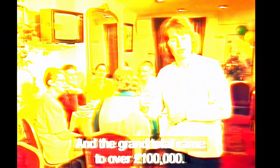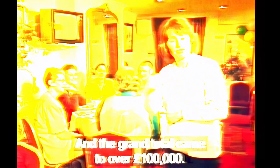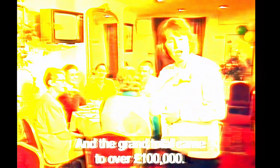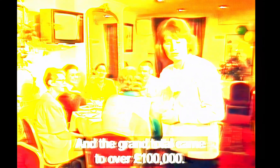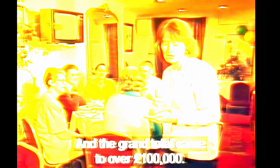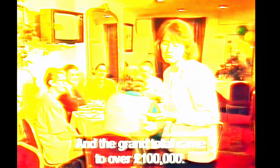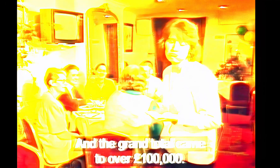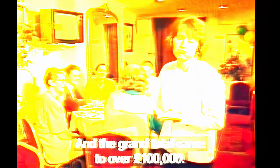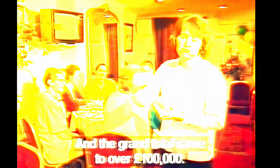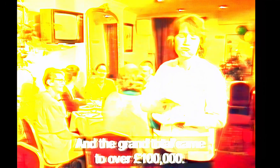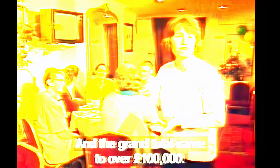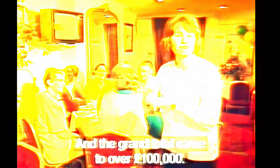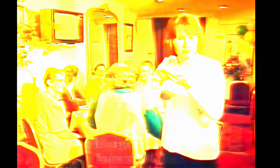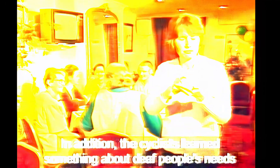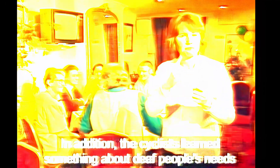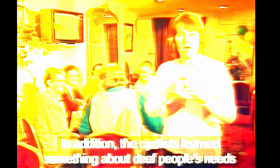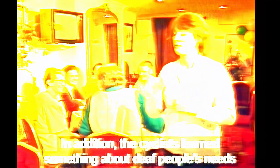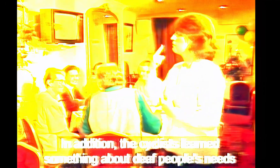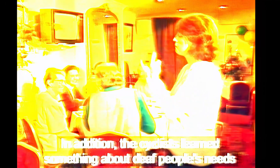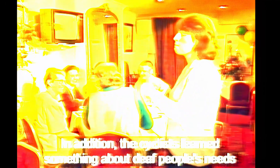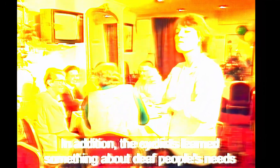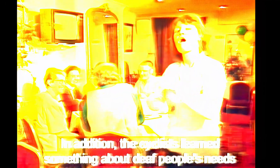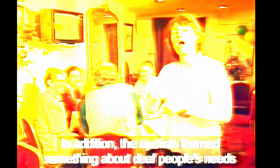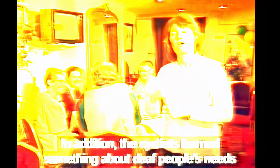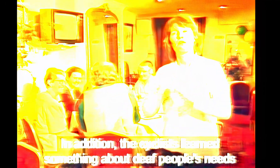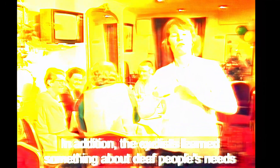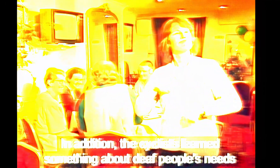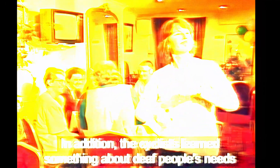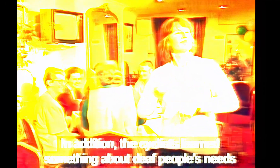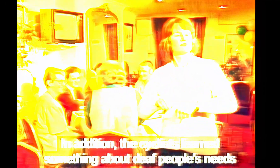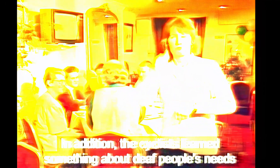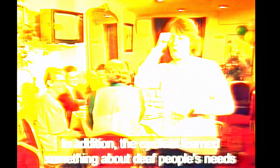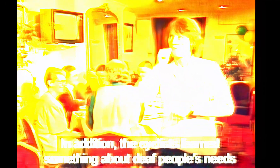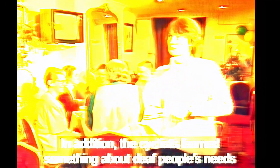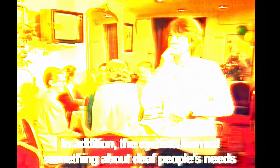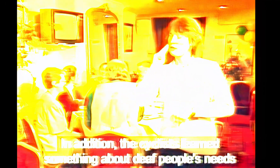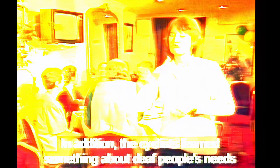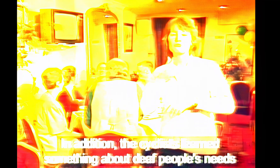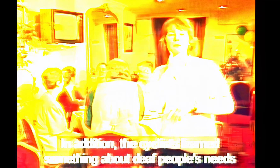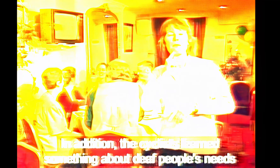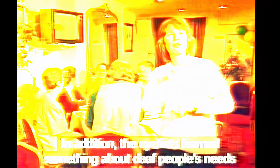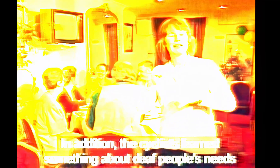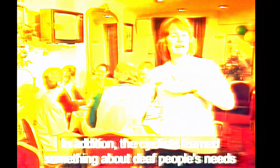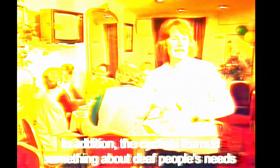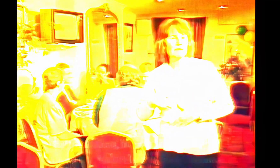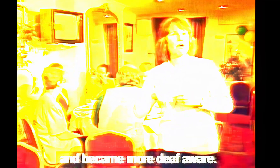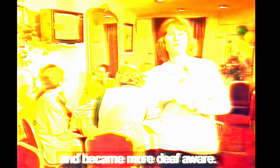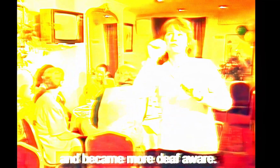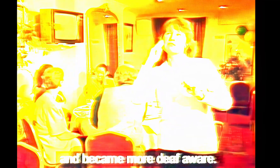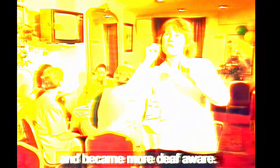over £100,000. In addition, those who took part in the bike ride learned something about deaf people's needs and became